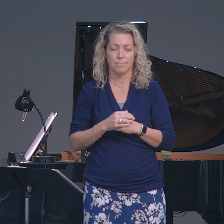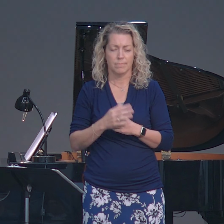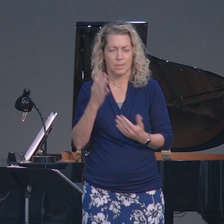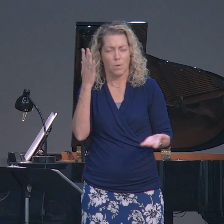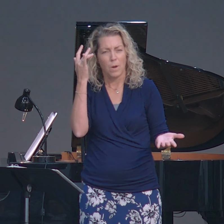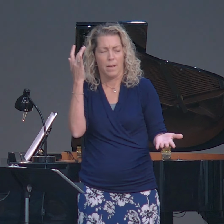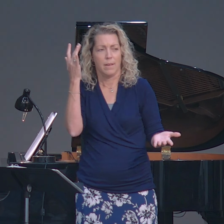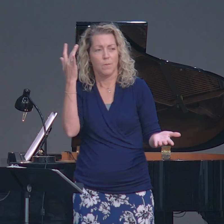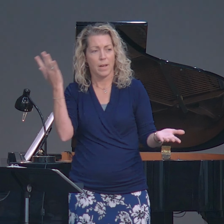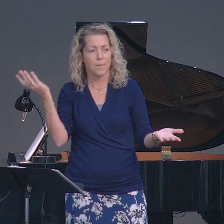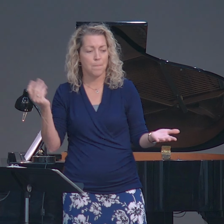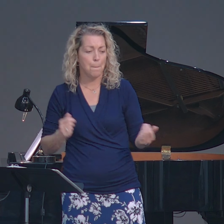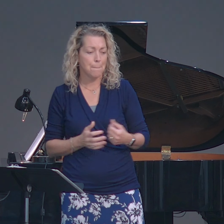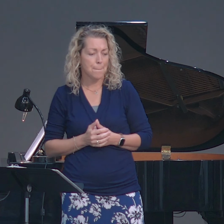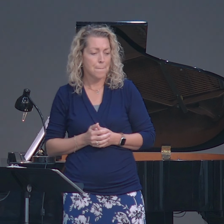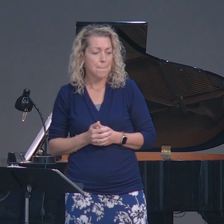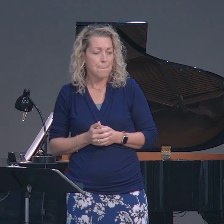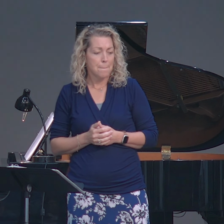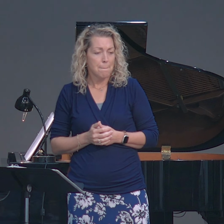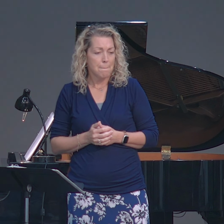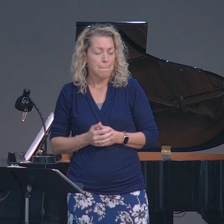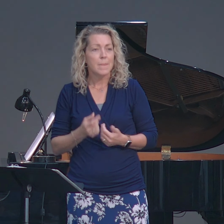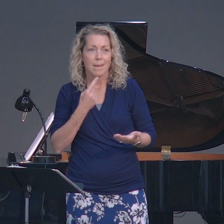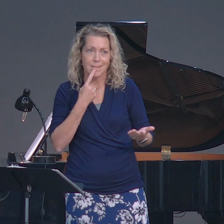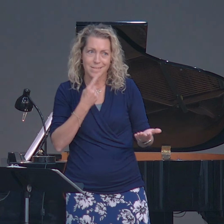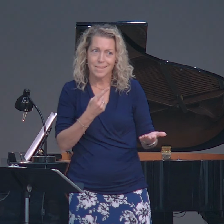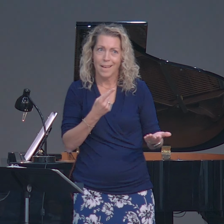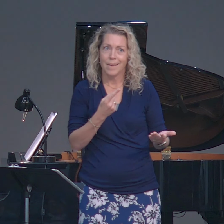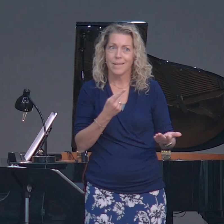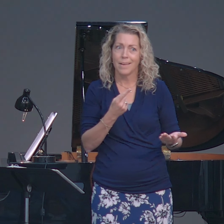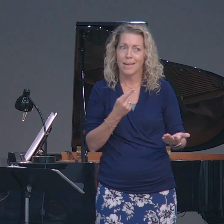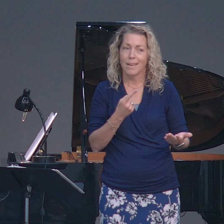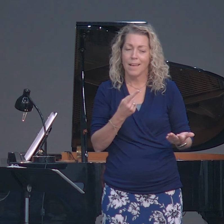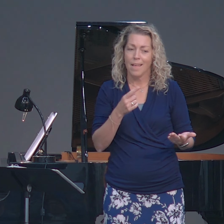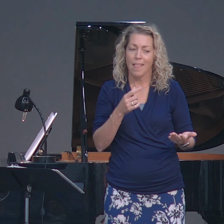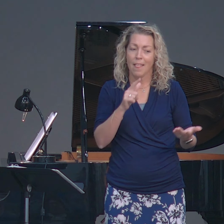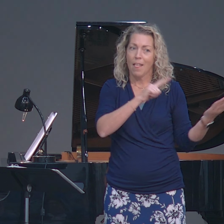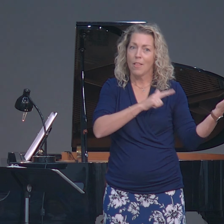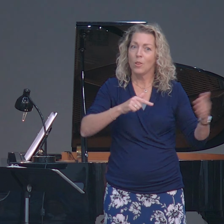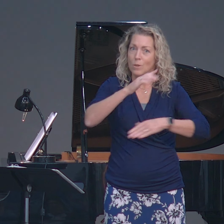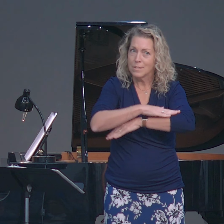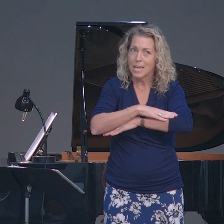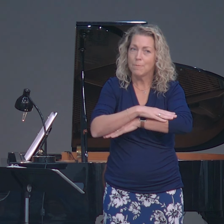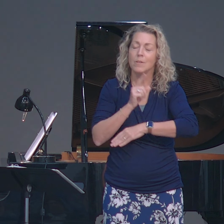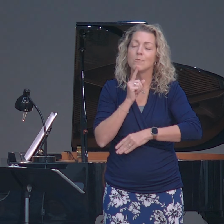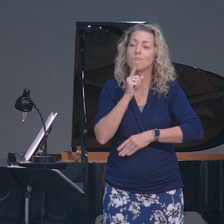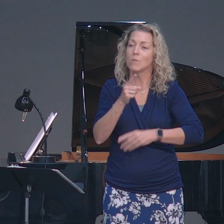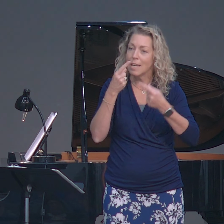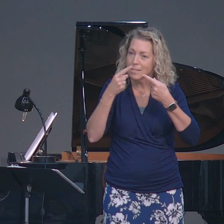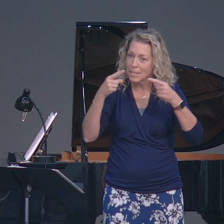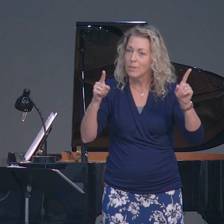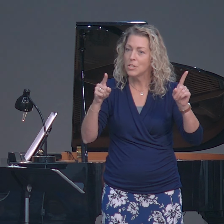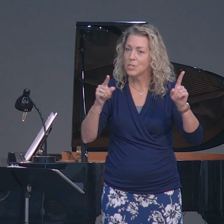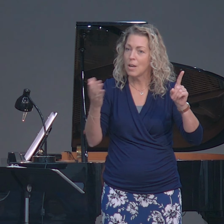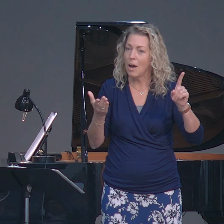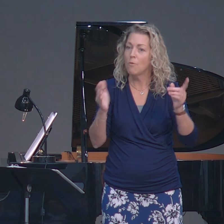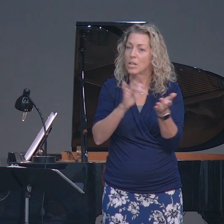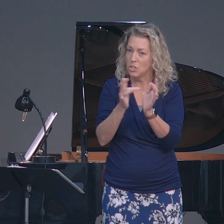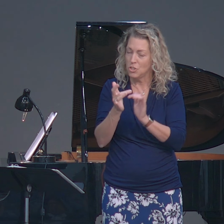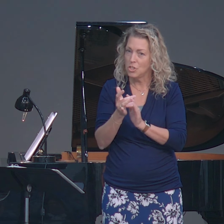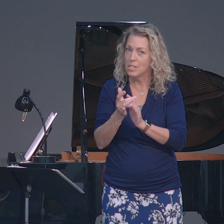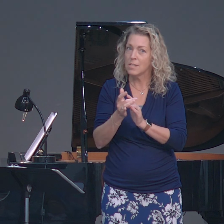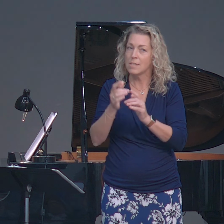is that? Well, as I said a moment ago, the Lord's table is a declaration of what Jesus has